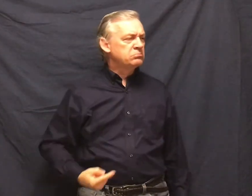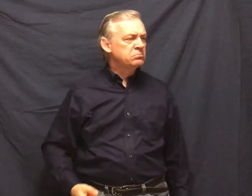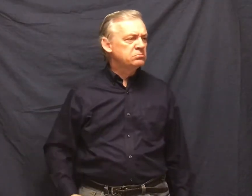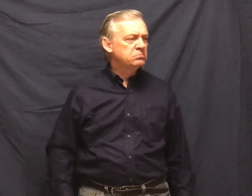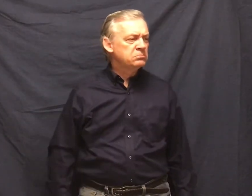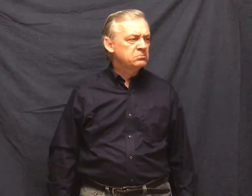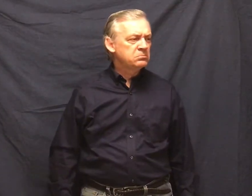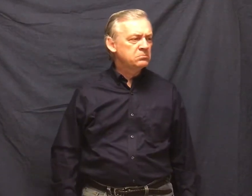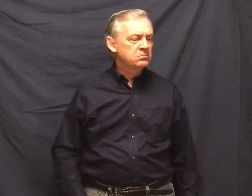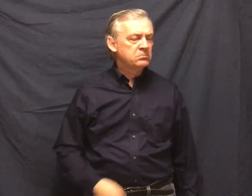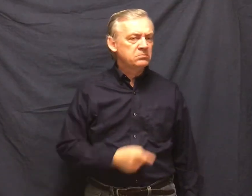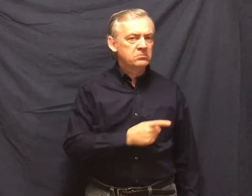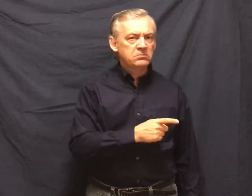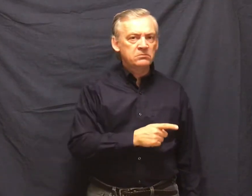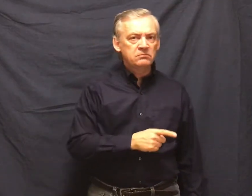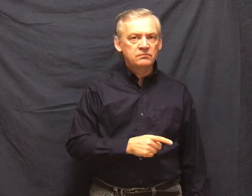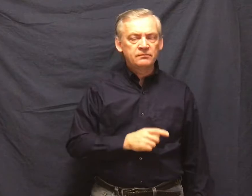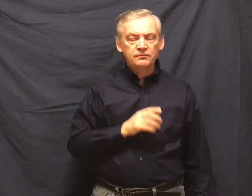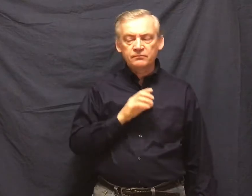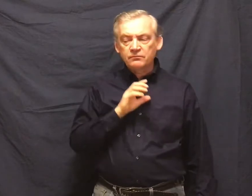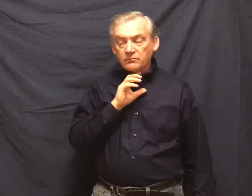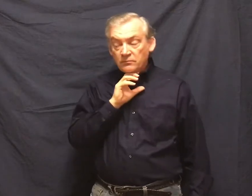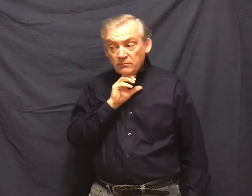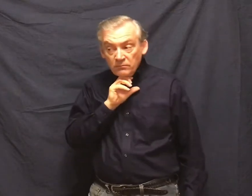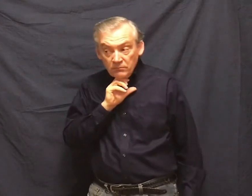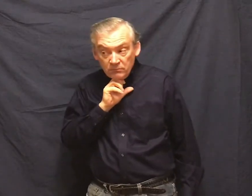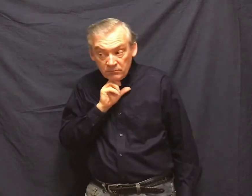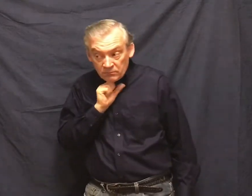Lenny gulped and his smile grew more fawning.